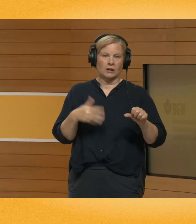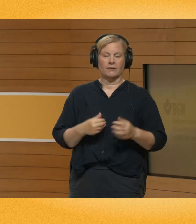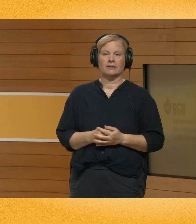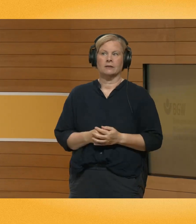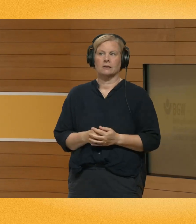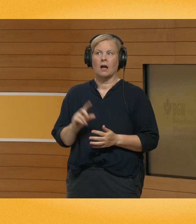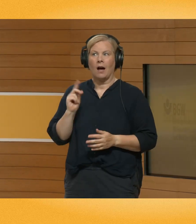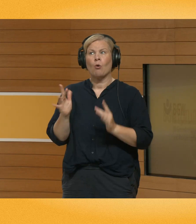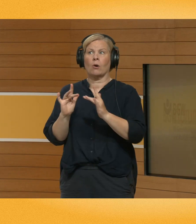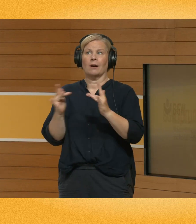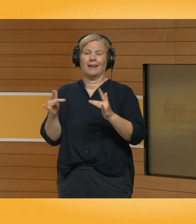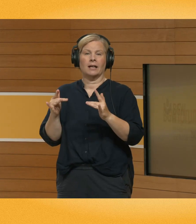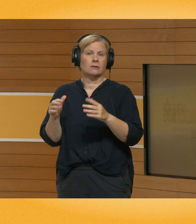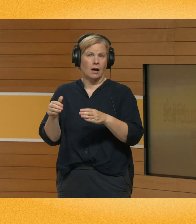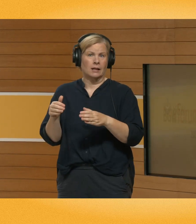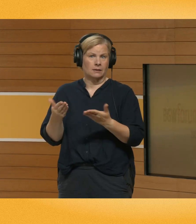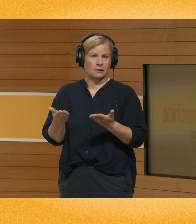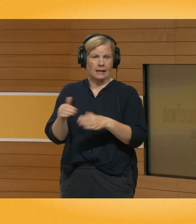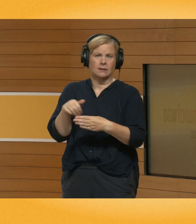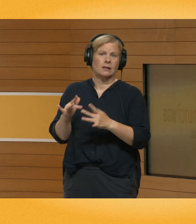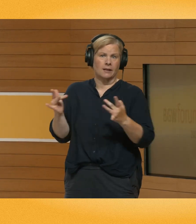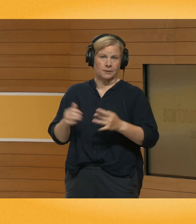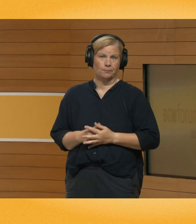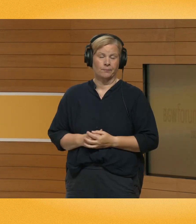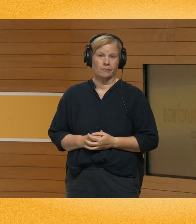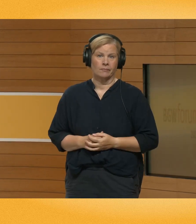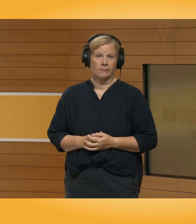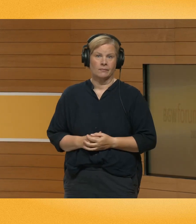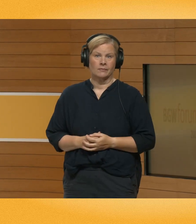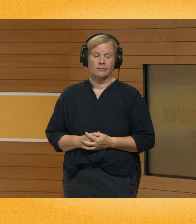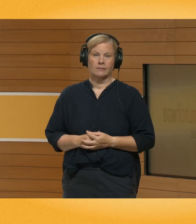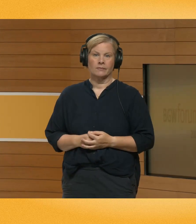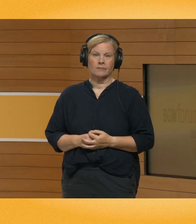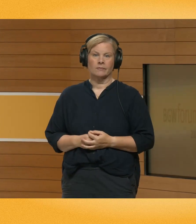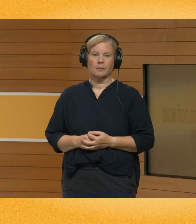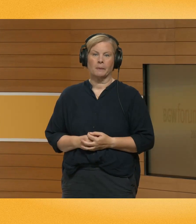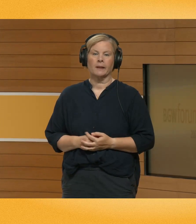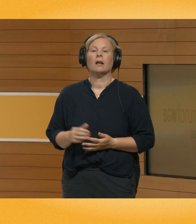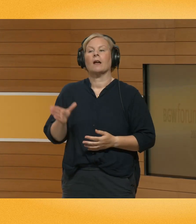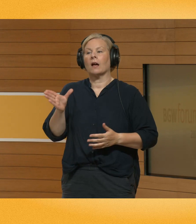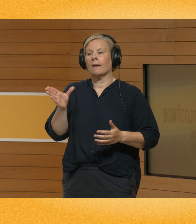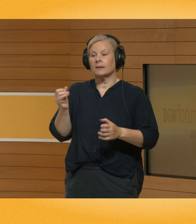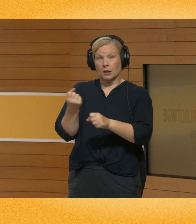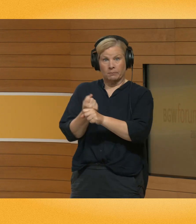and doctors and all about the project and our first activities.